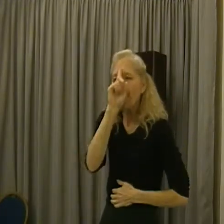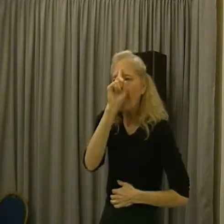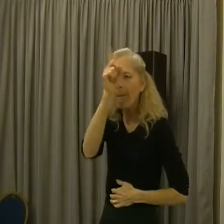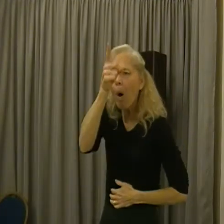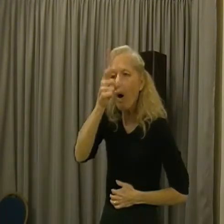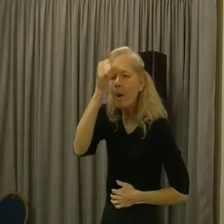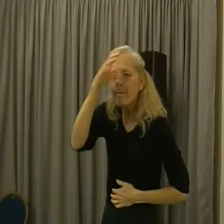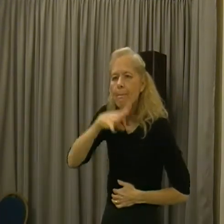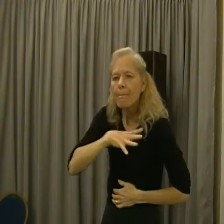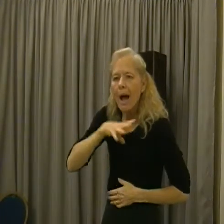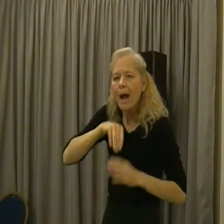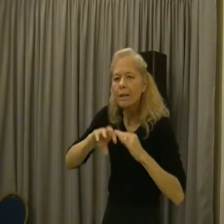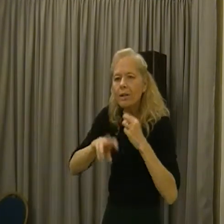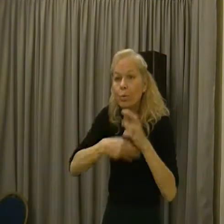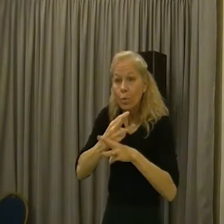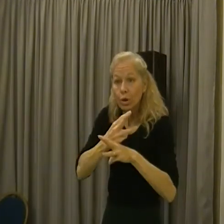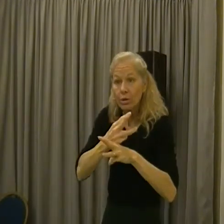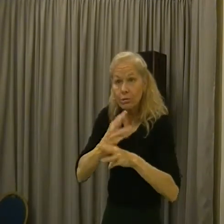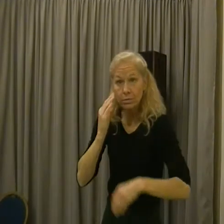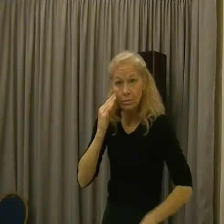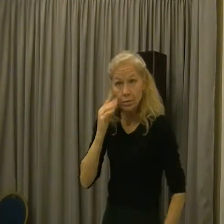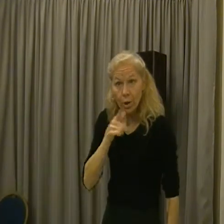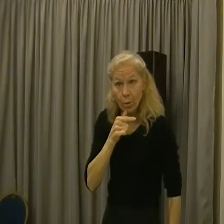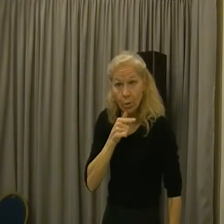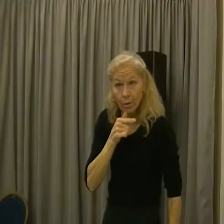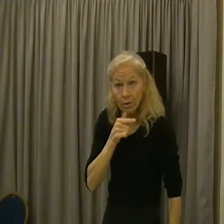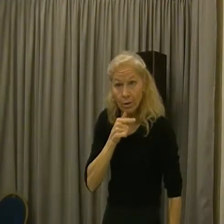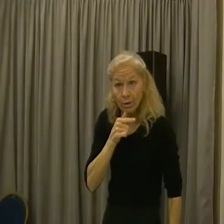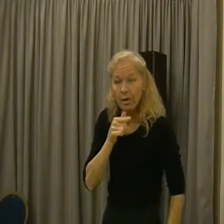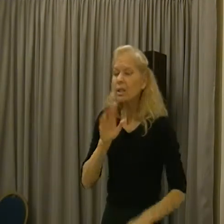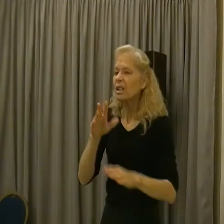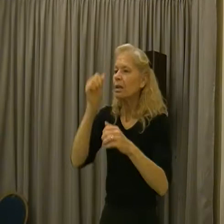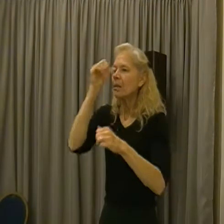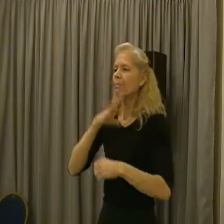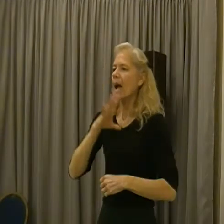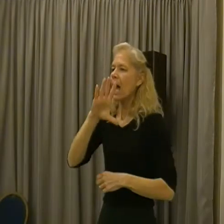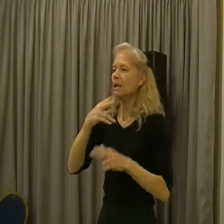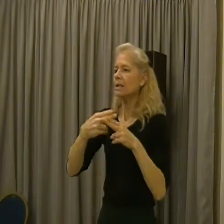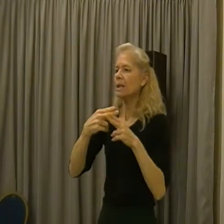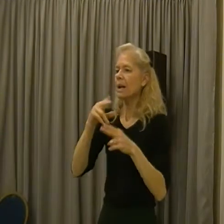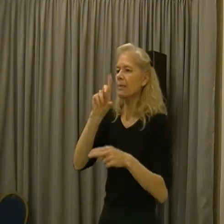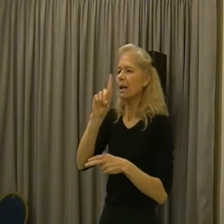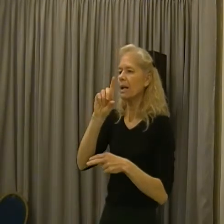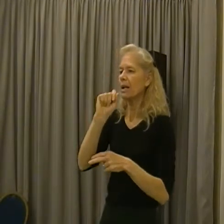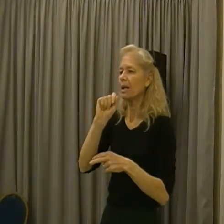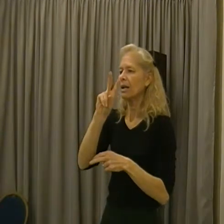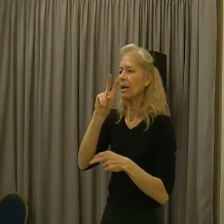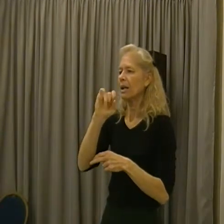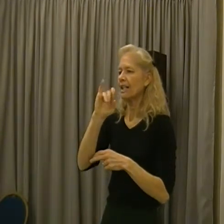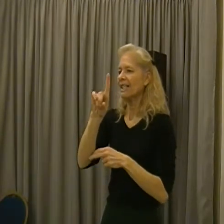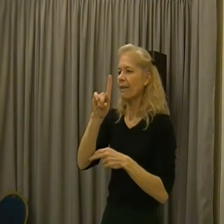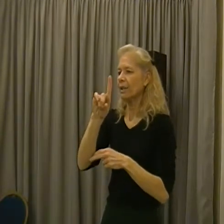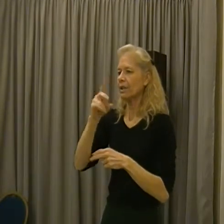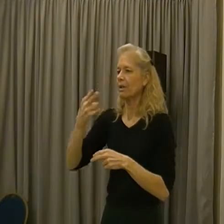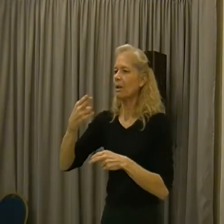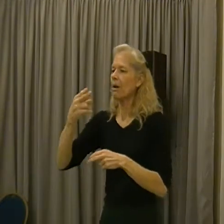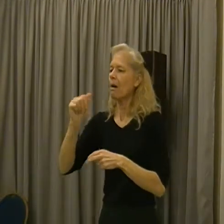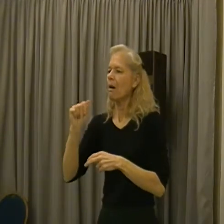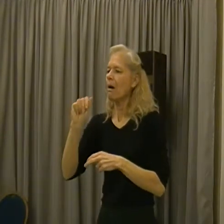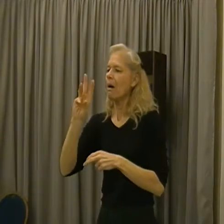But then he says, "We must find another place to live." There's the smartest man in the world for you, okay? That's where worldly wisdom